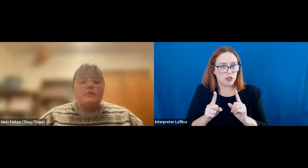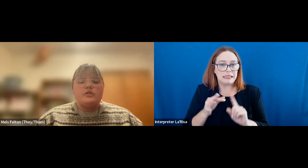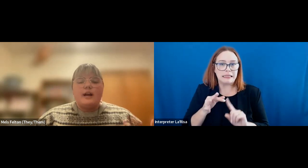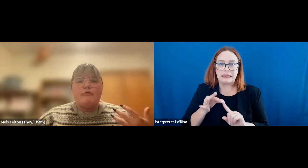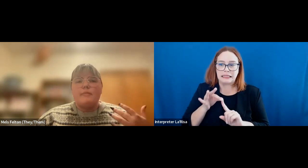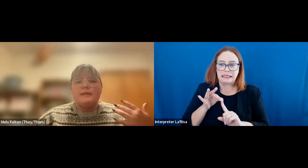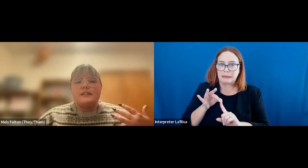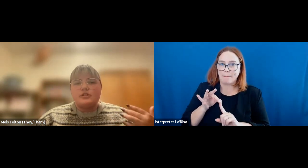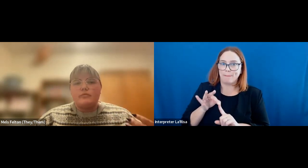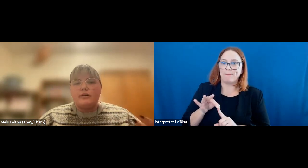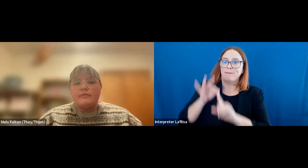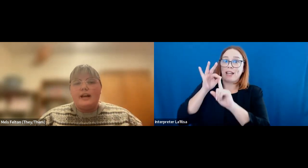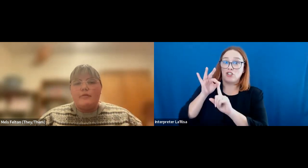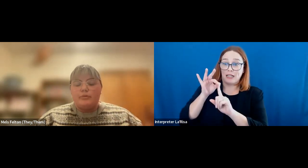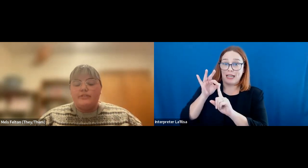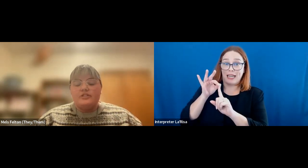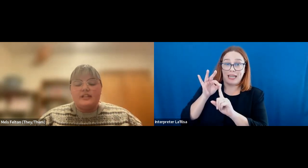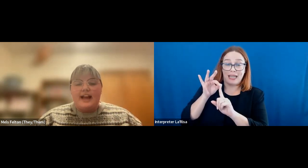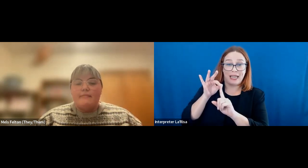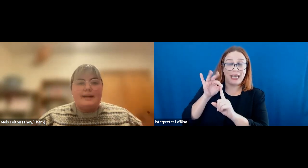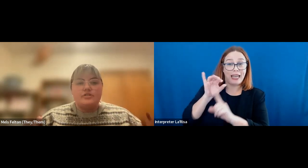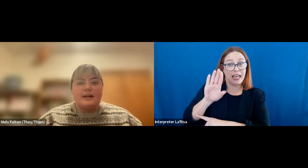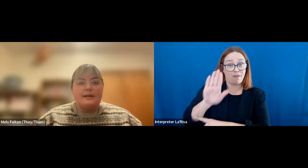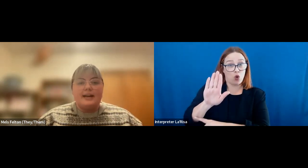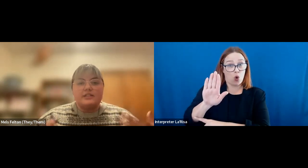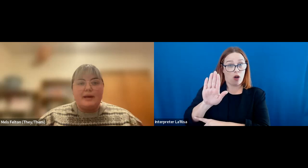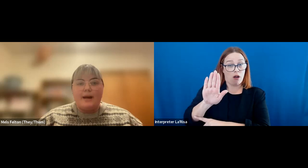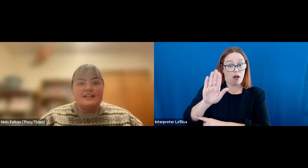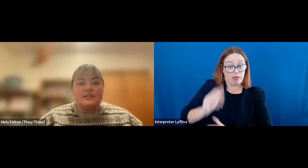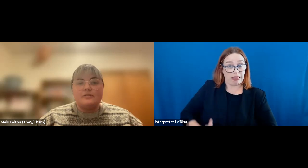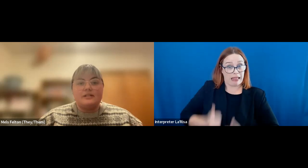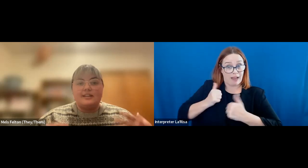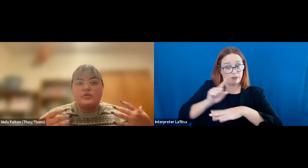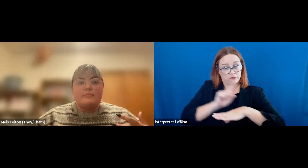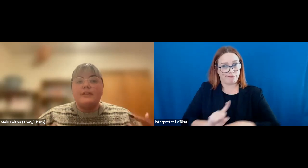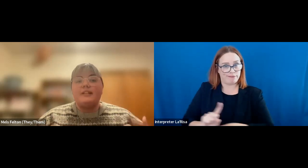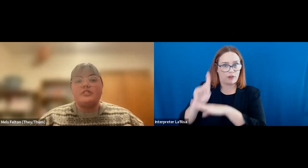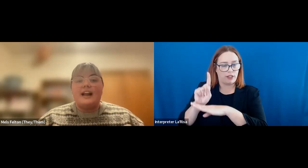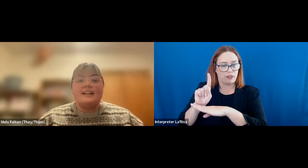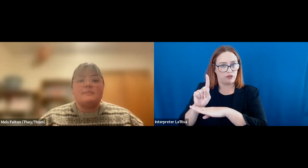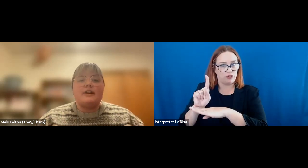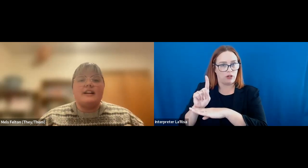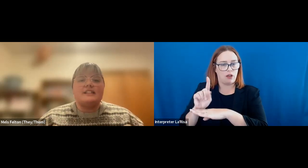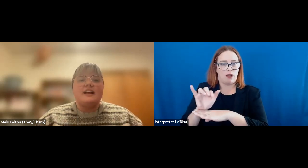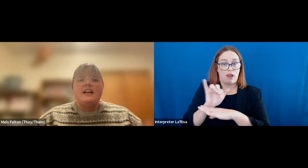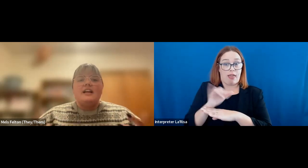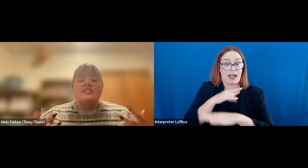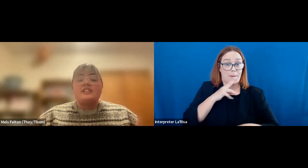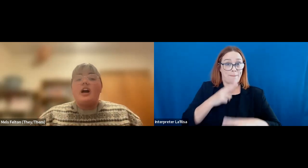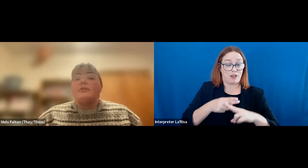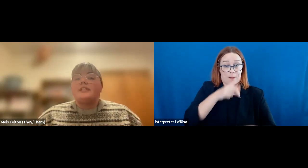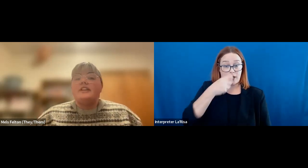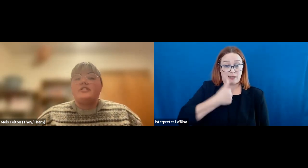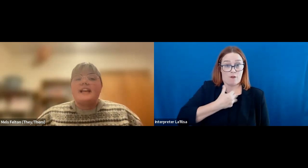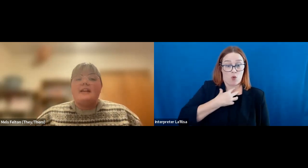if you do come from a position of privilege, like I mentioned, because of my whiteness, there's an extreme privilege that I experience.